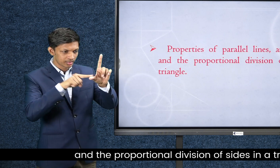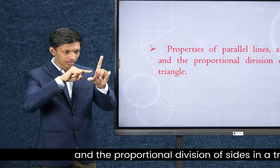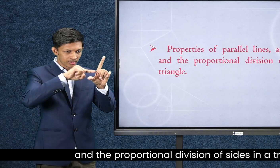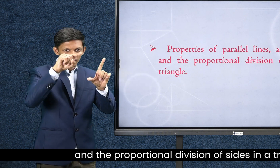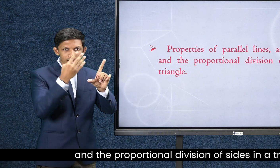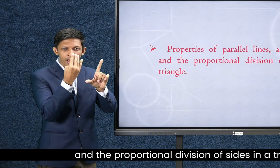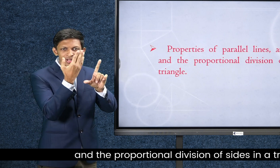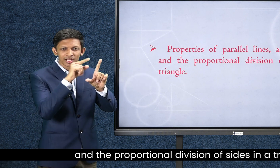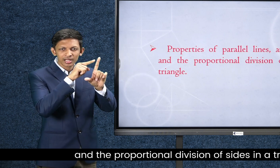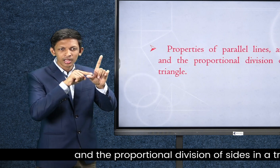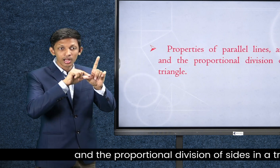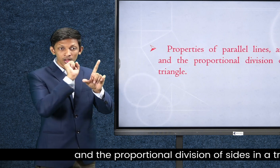division of sides in a triangle.